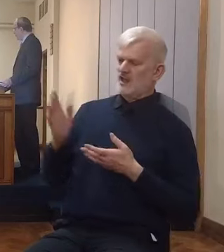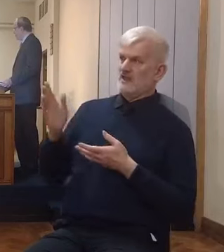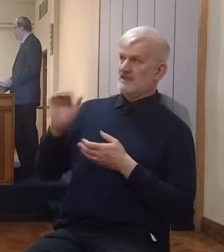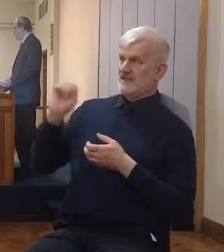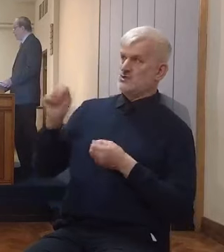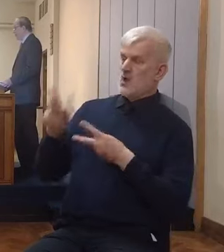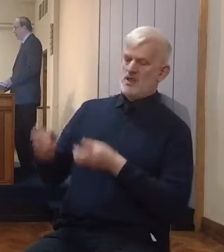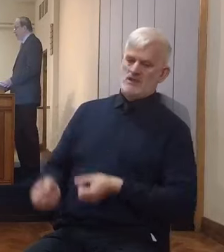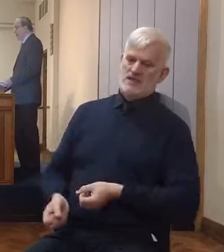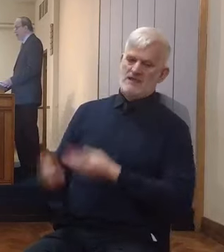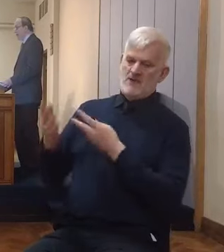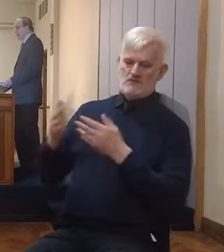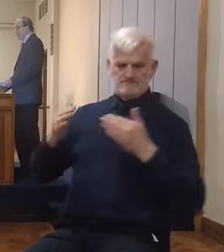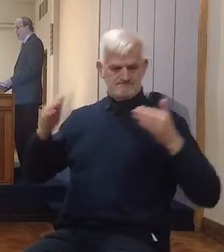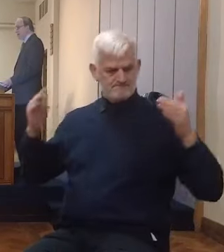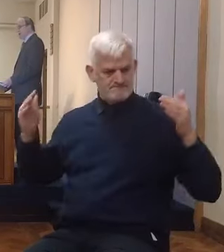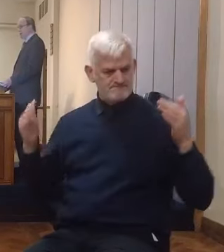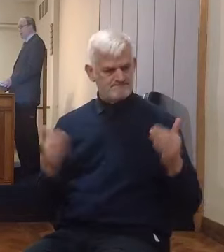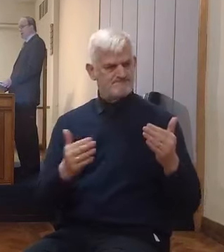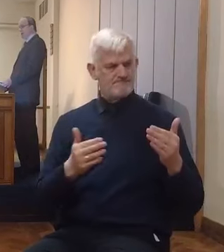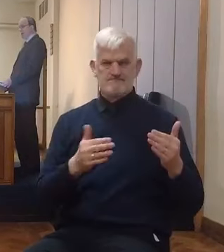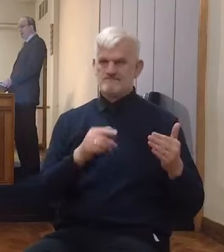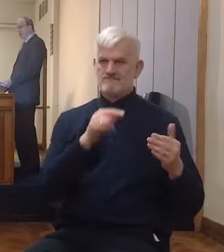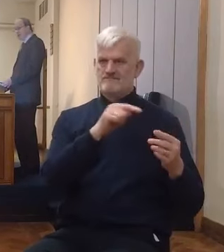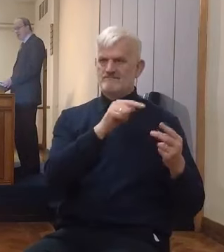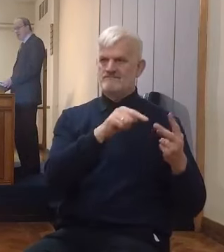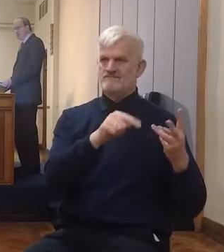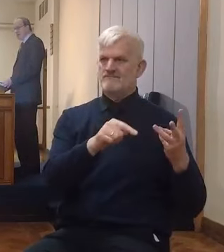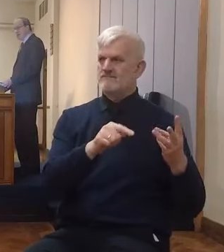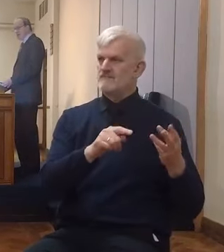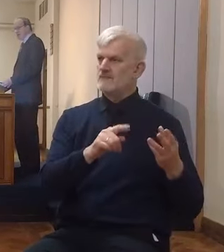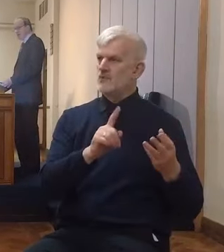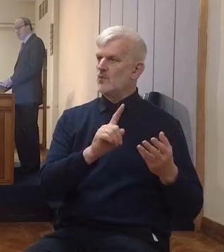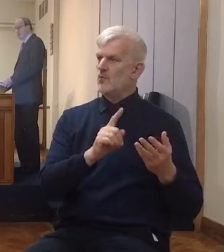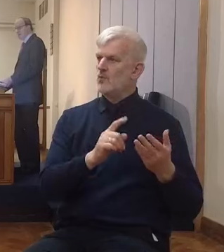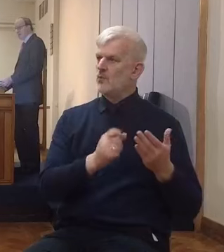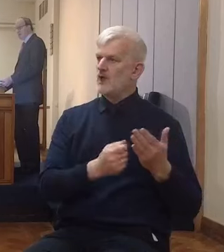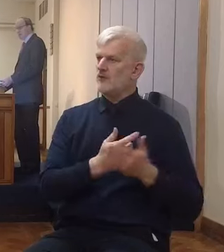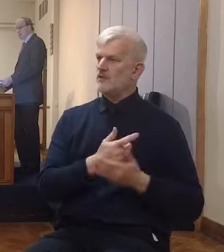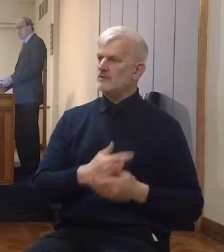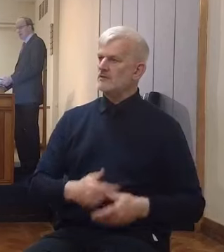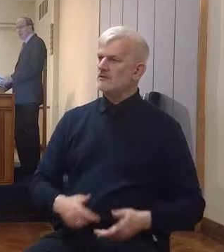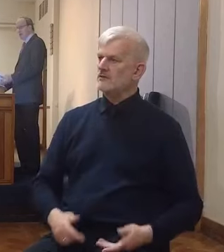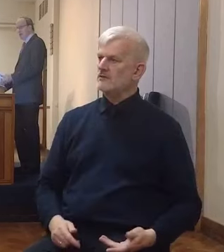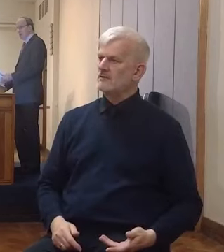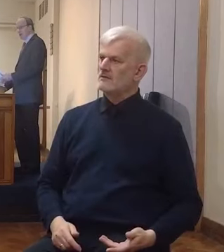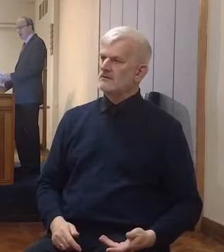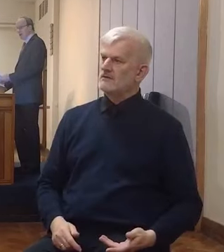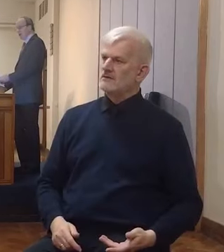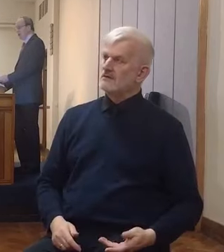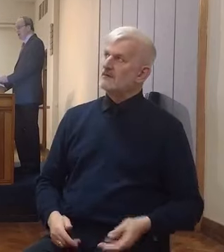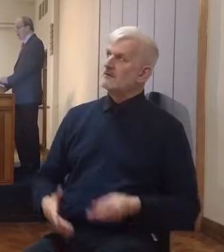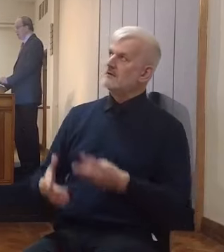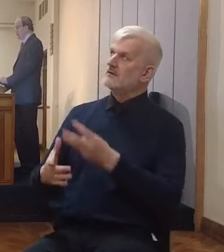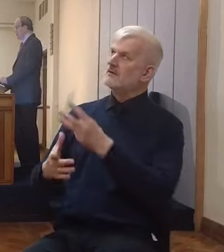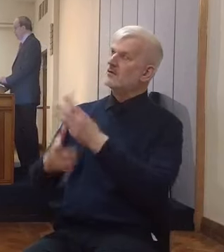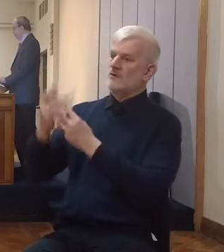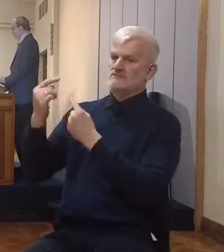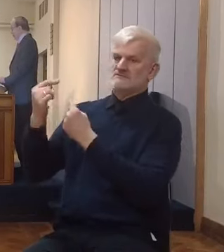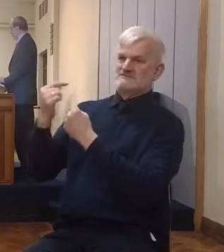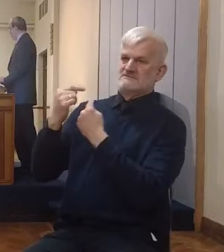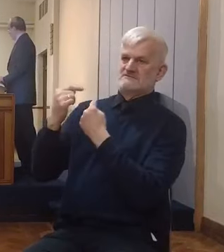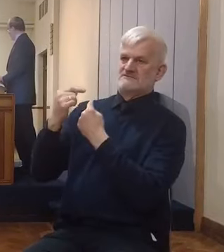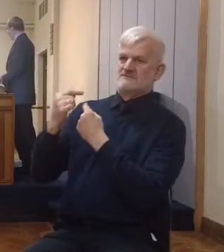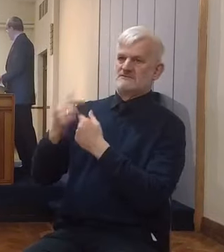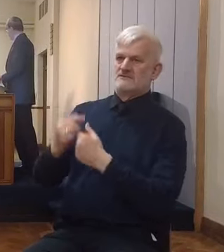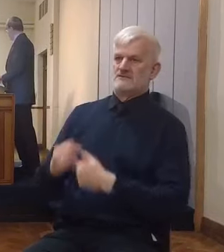methods and showmanship, they turn God against them. And he will ensure that they